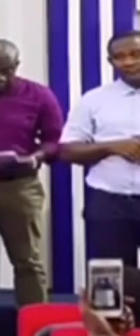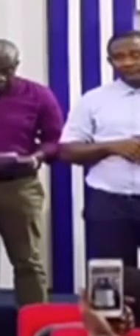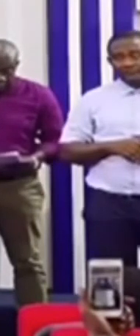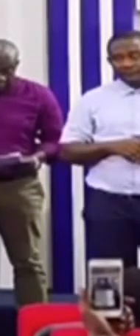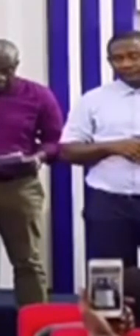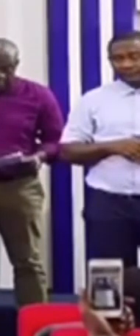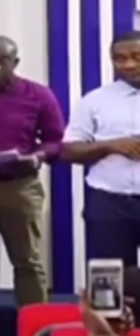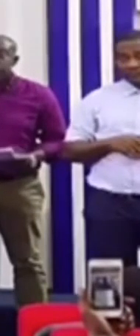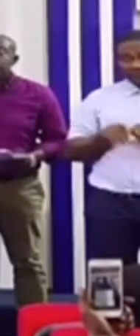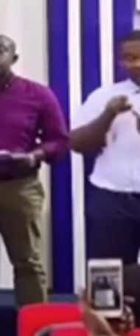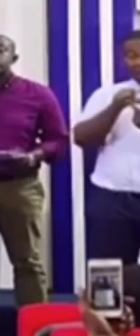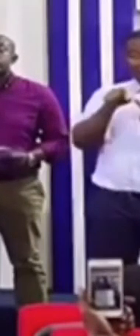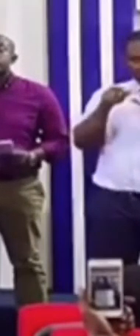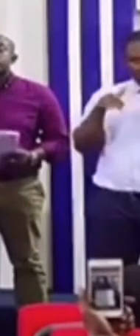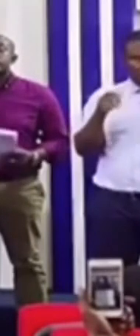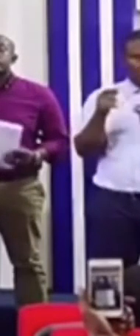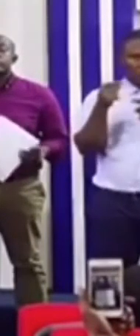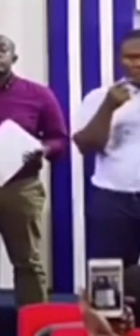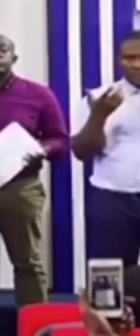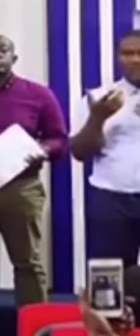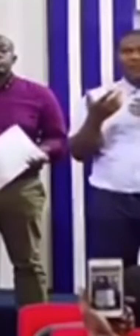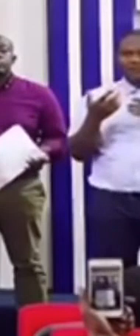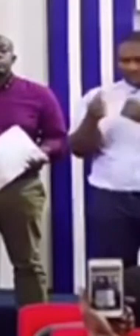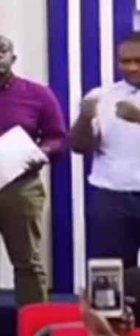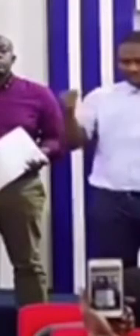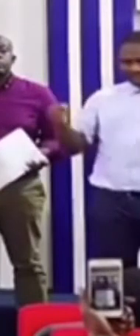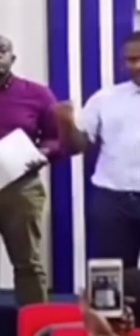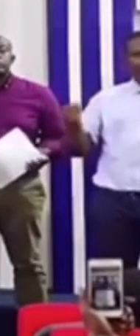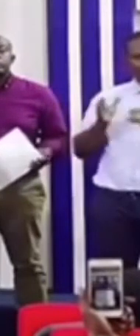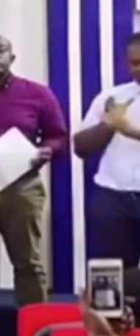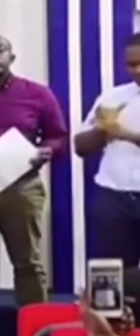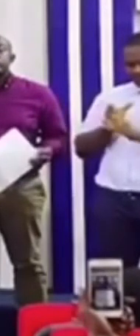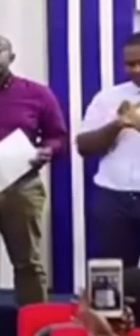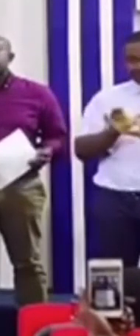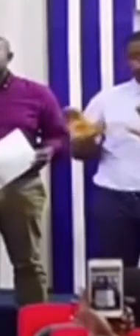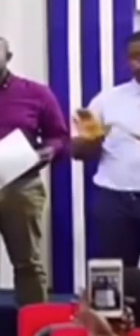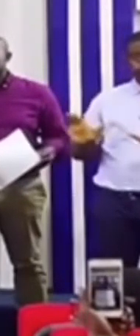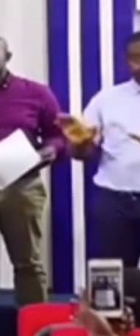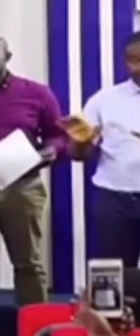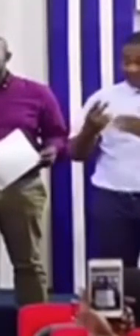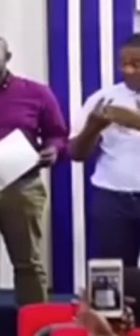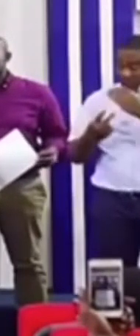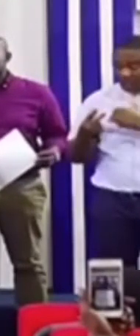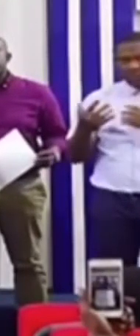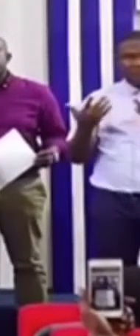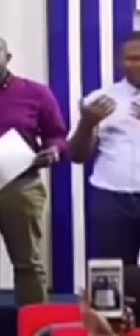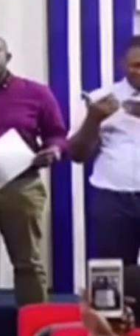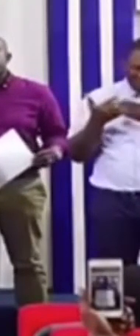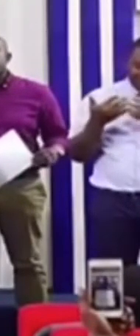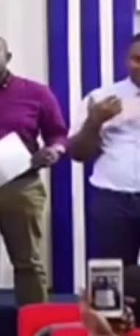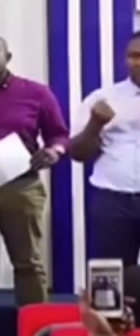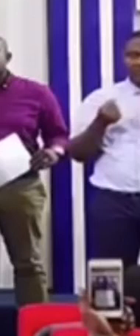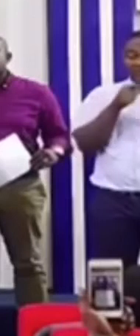Both are currently receiving treatment under isolation conditions, and both are stable. I'm talking about the